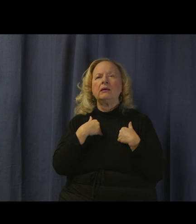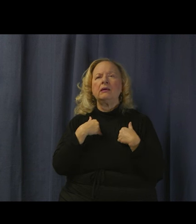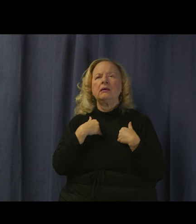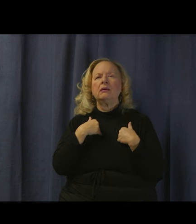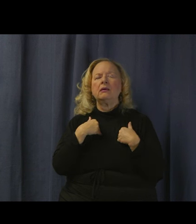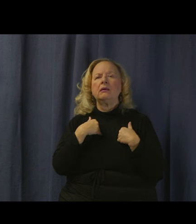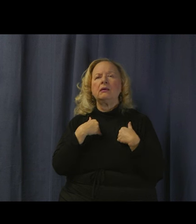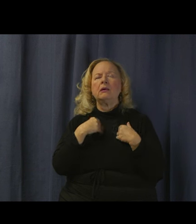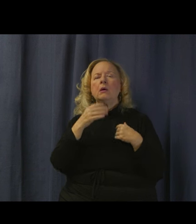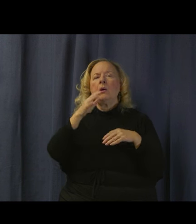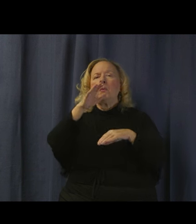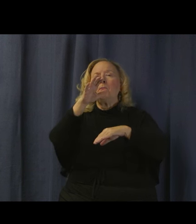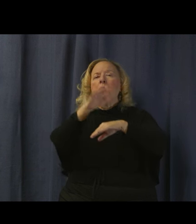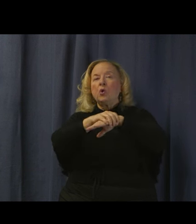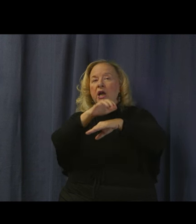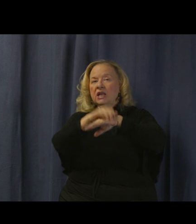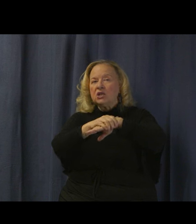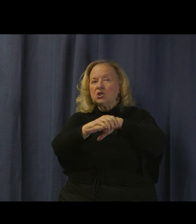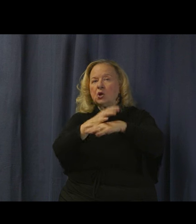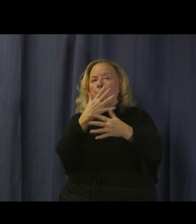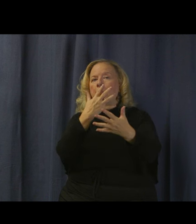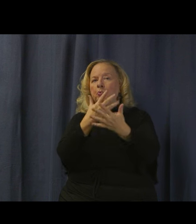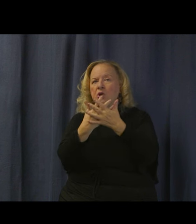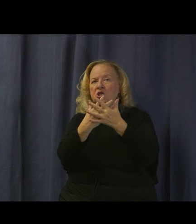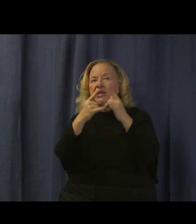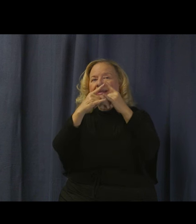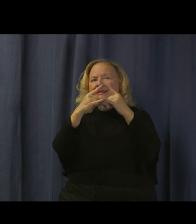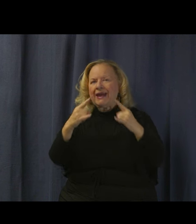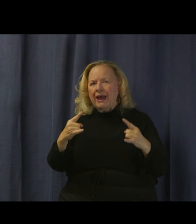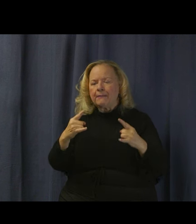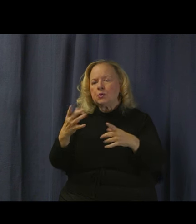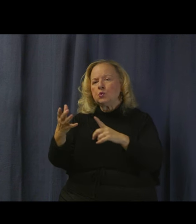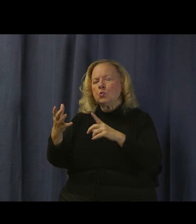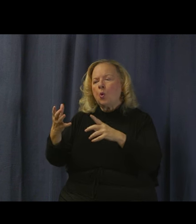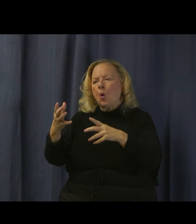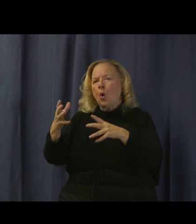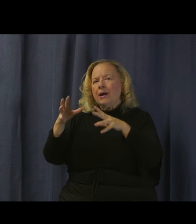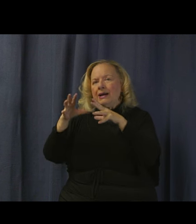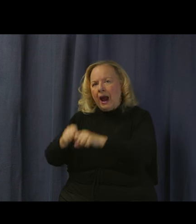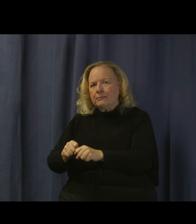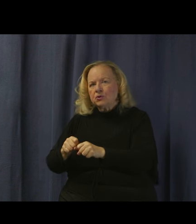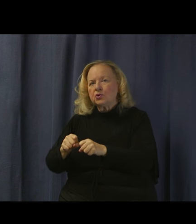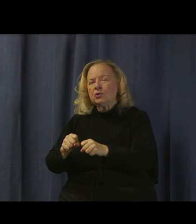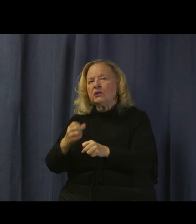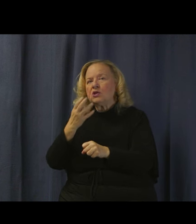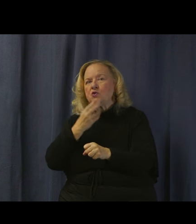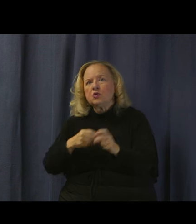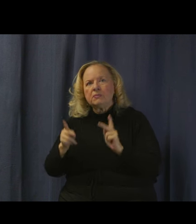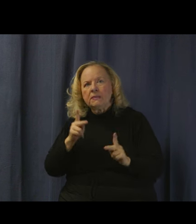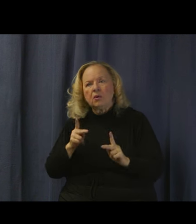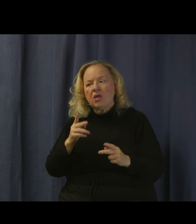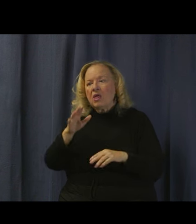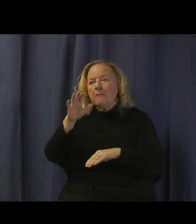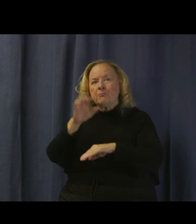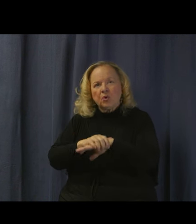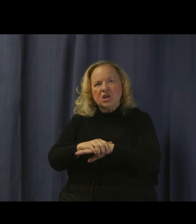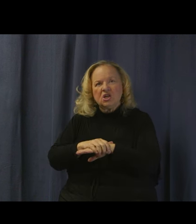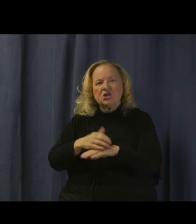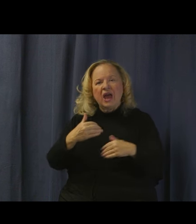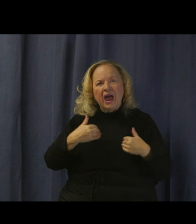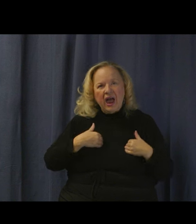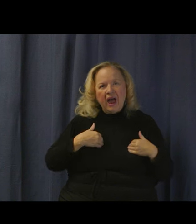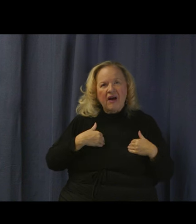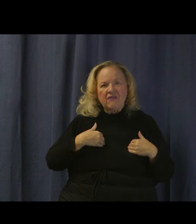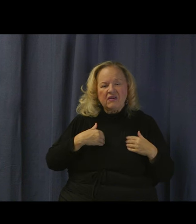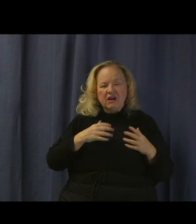camps to hold the Jews. The Jews are fleeing Germany. They get to Israel, and then the British have a concentration camp they throw the Jews in.